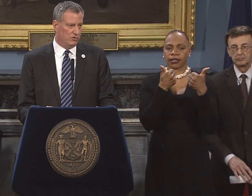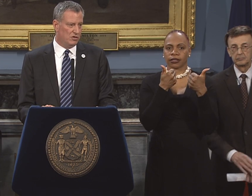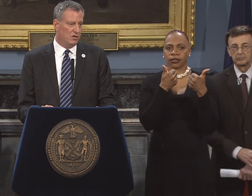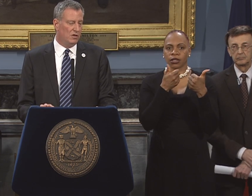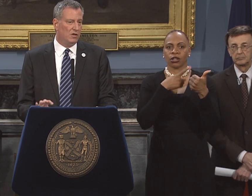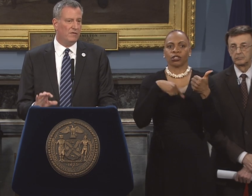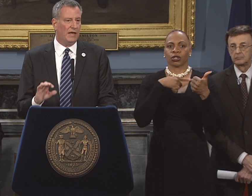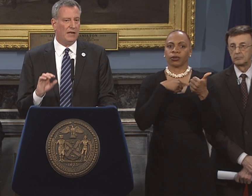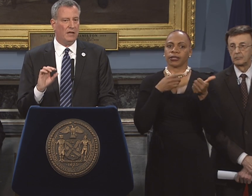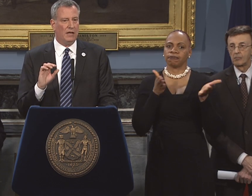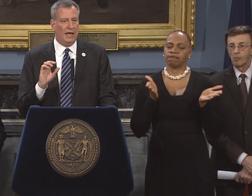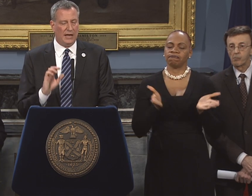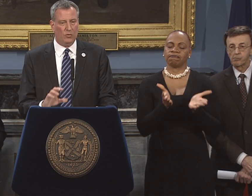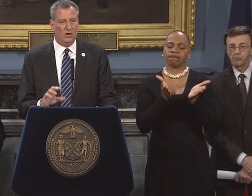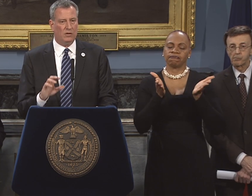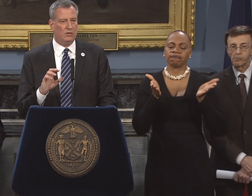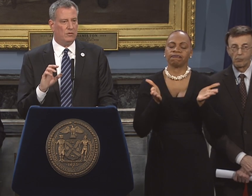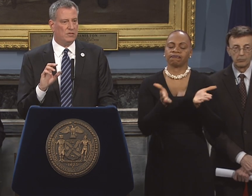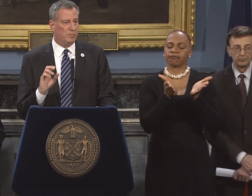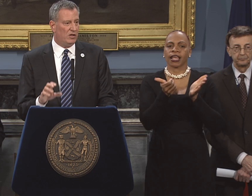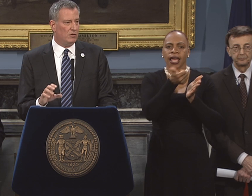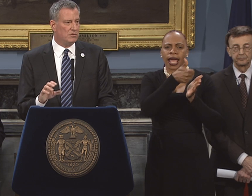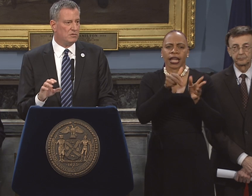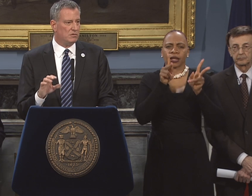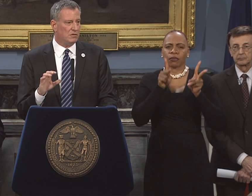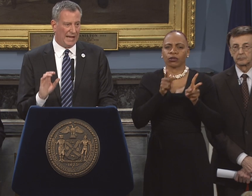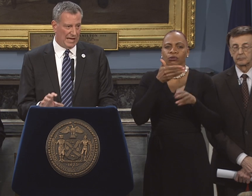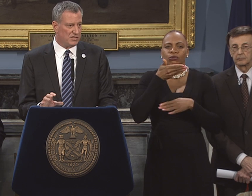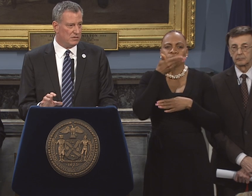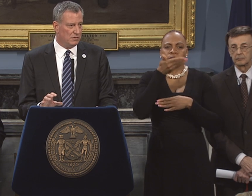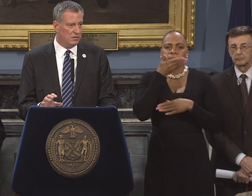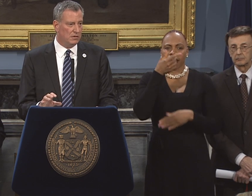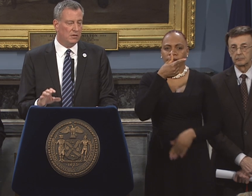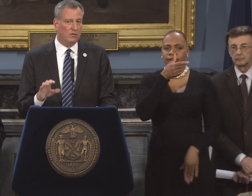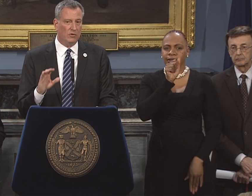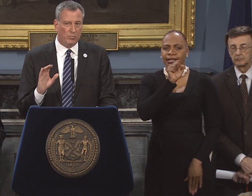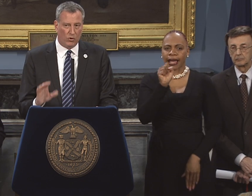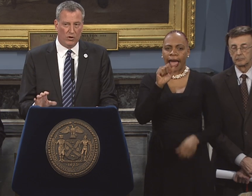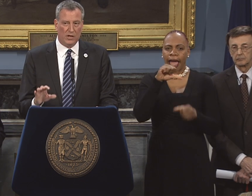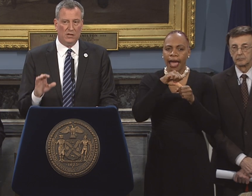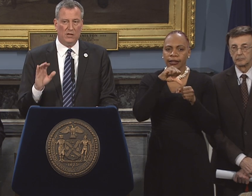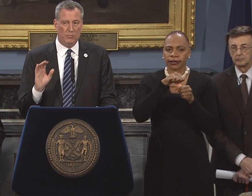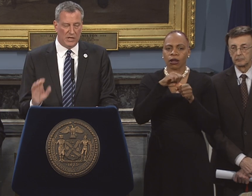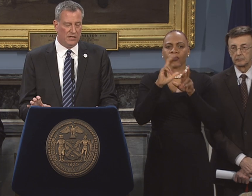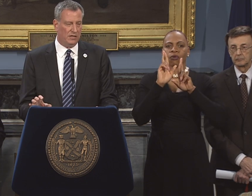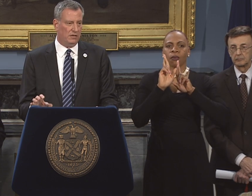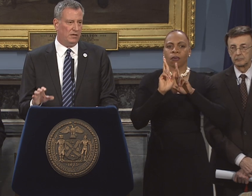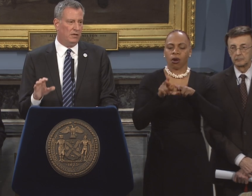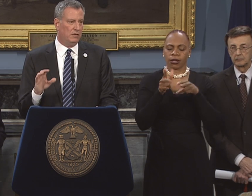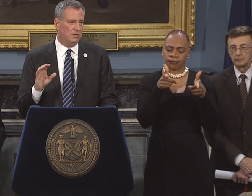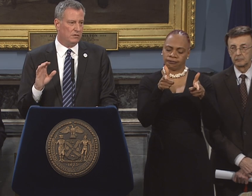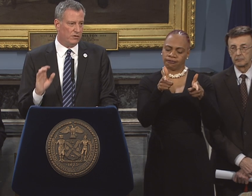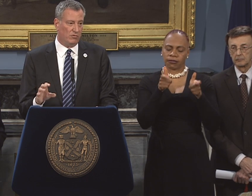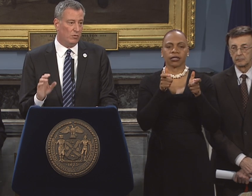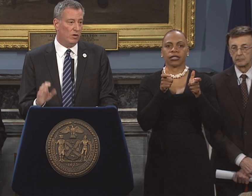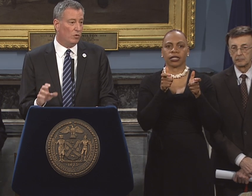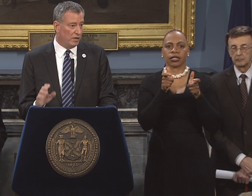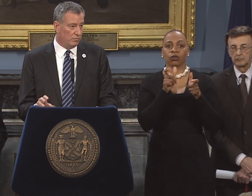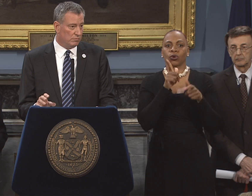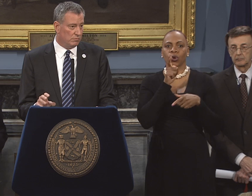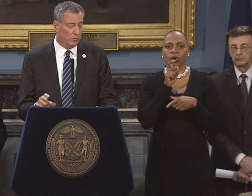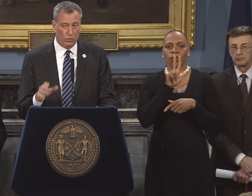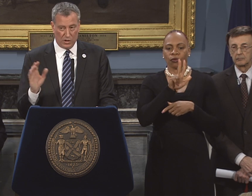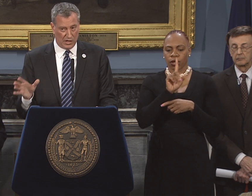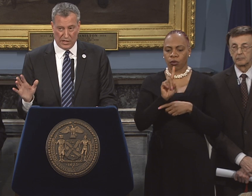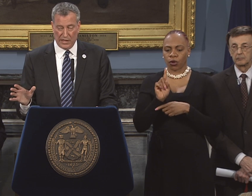strongly urge that anyone who smells gas, report it immediately to